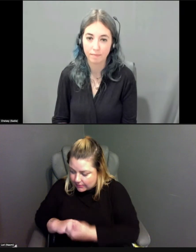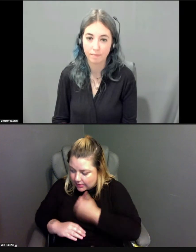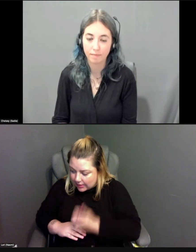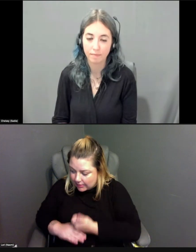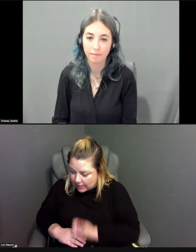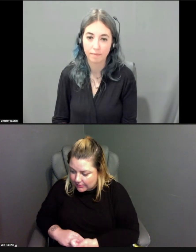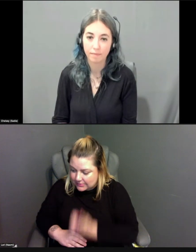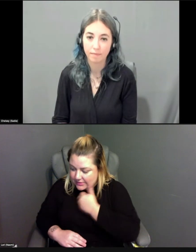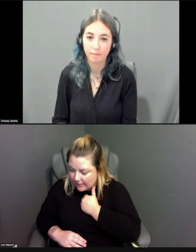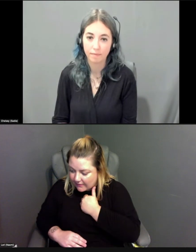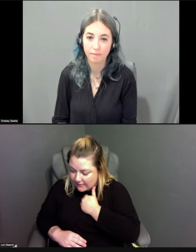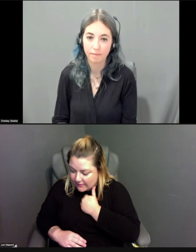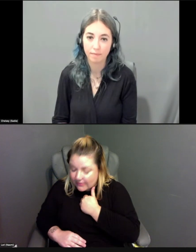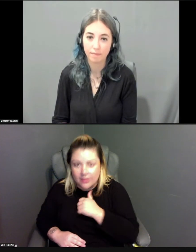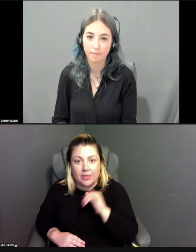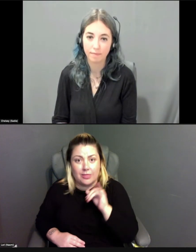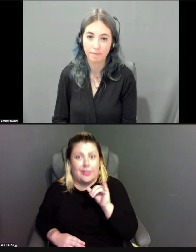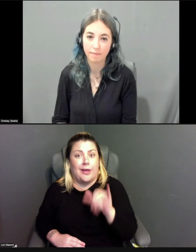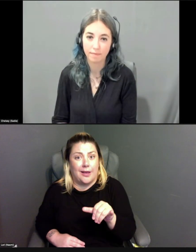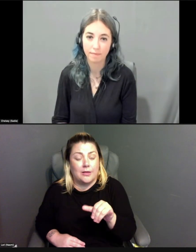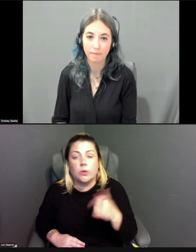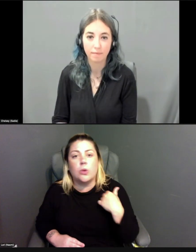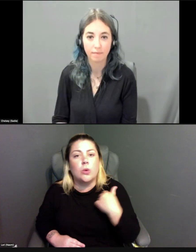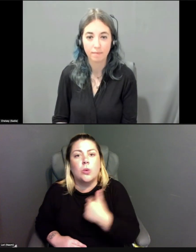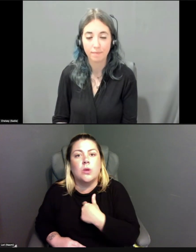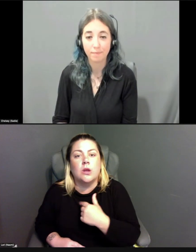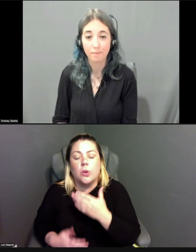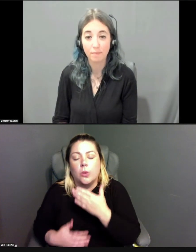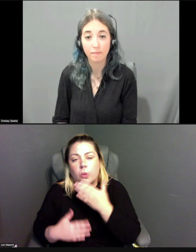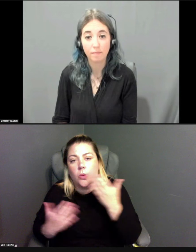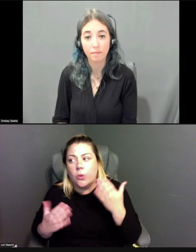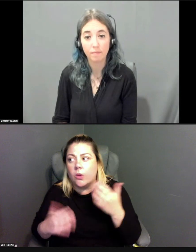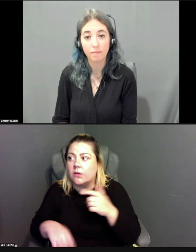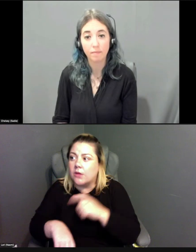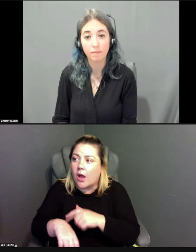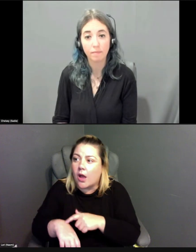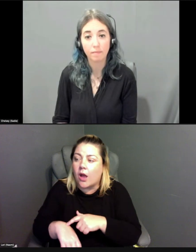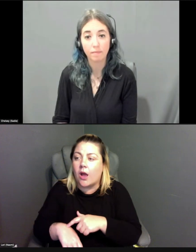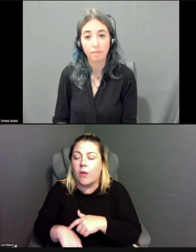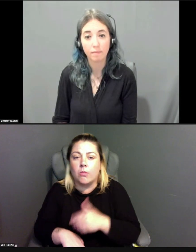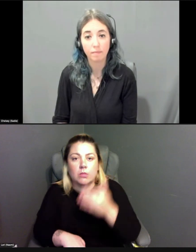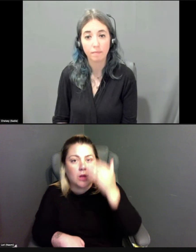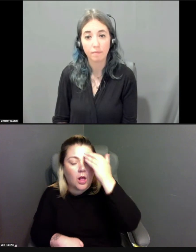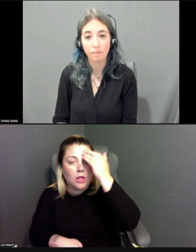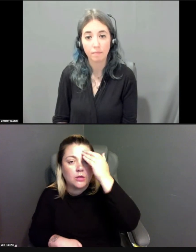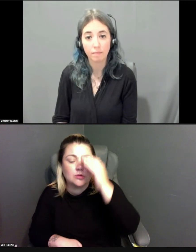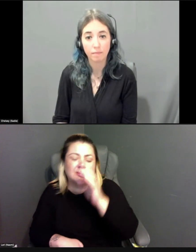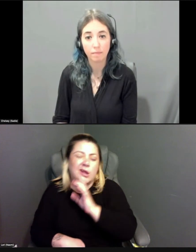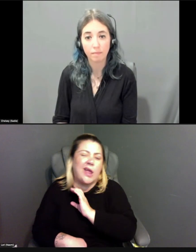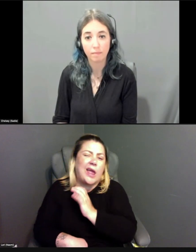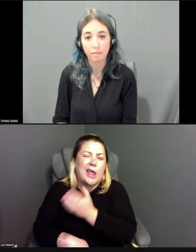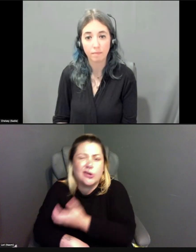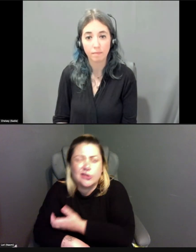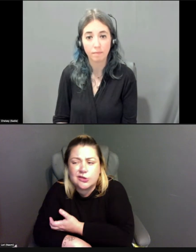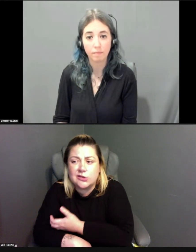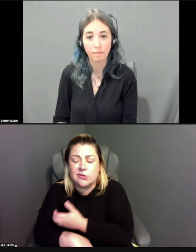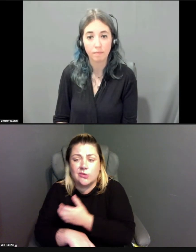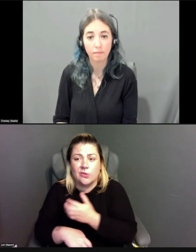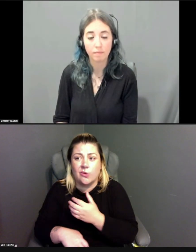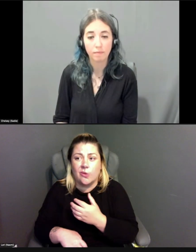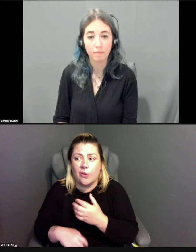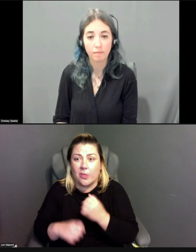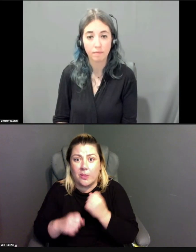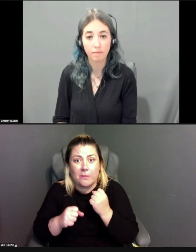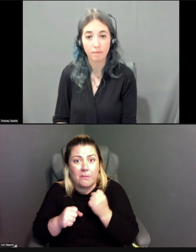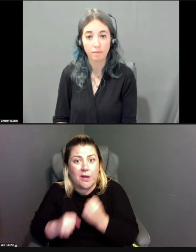so blaming ourselves, that we don't have the energy or the wherewithal to, or the voices